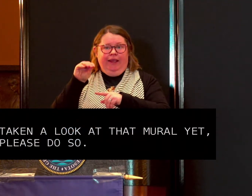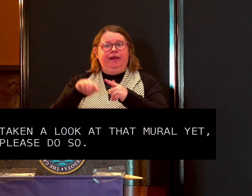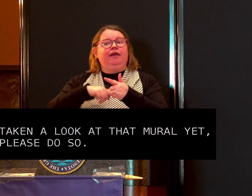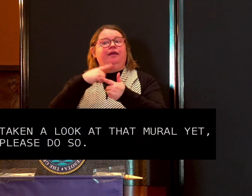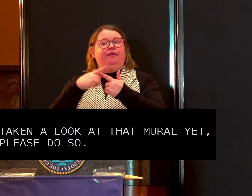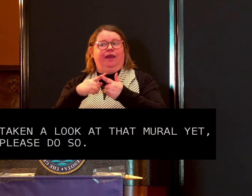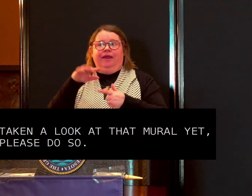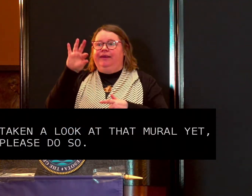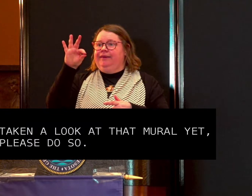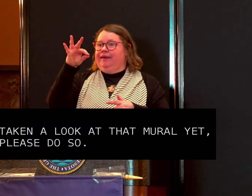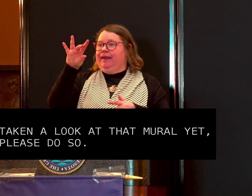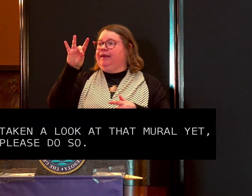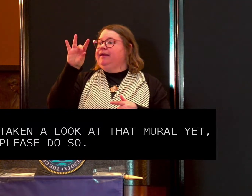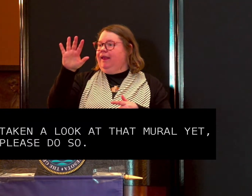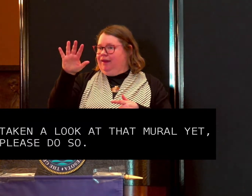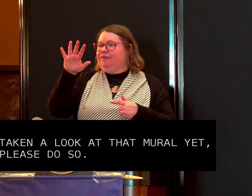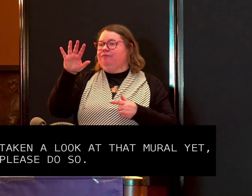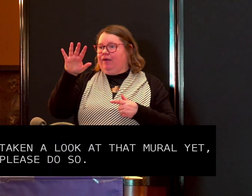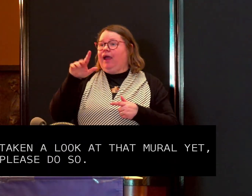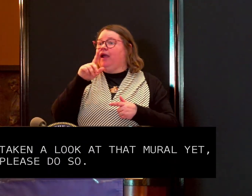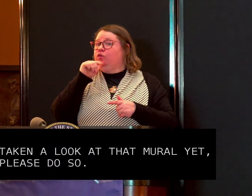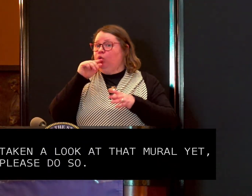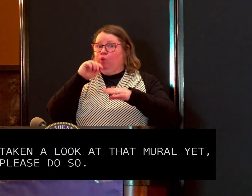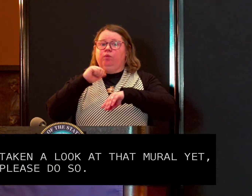State Services created